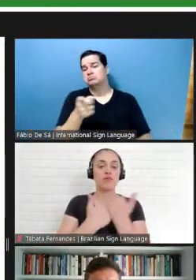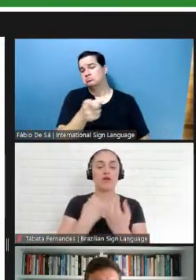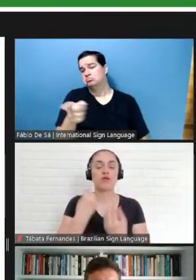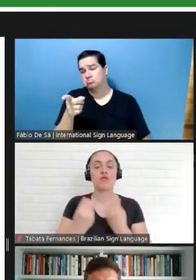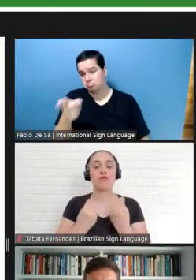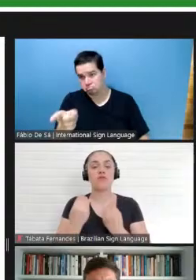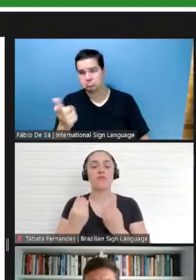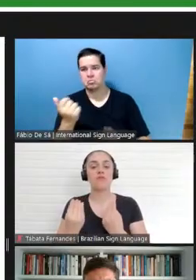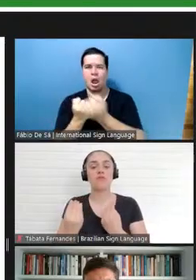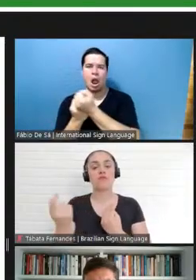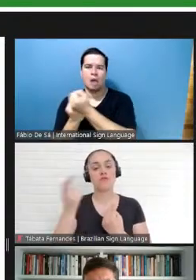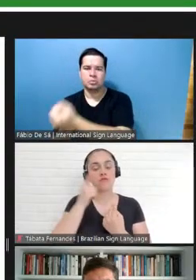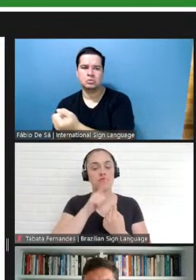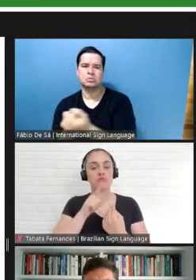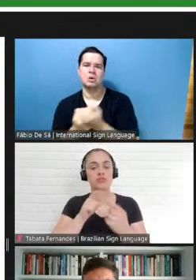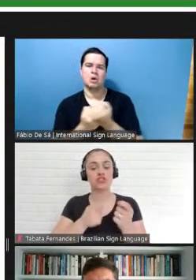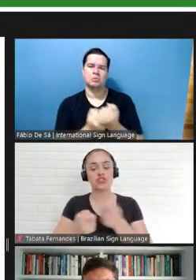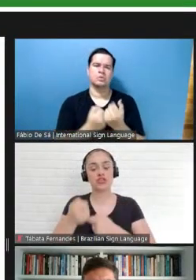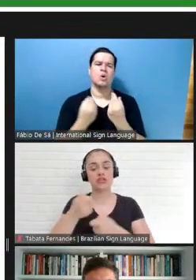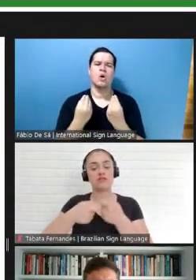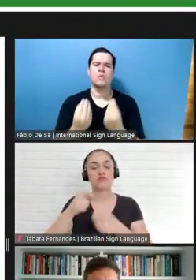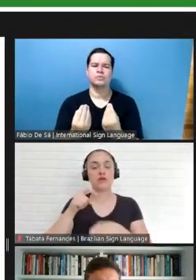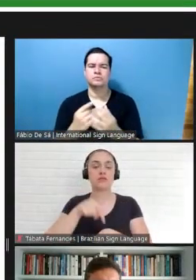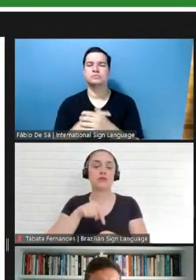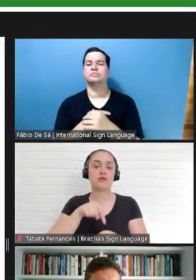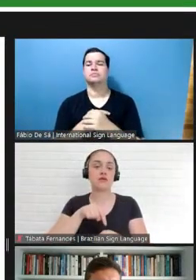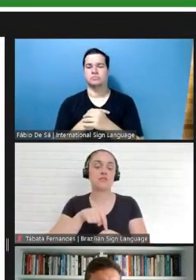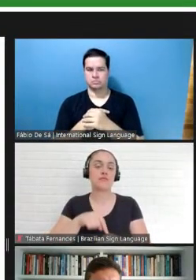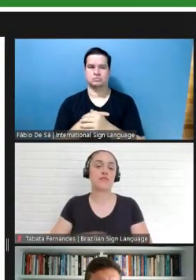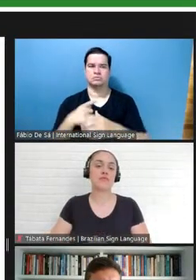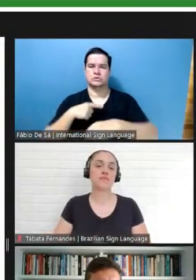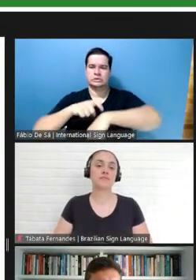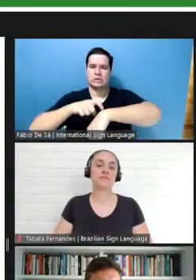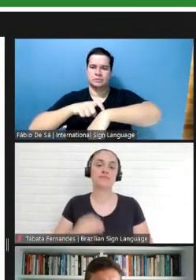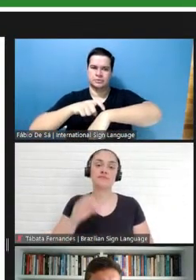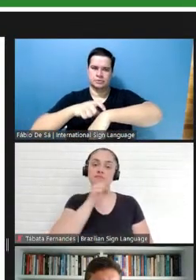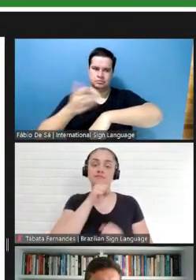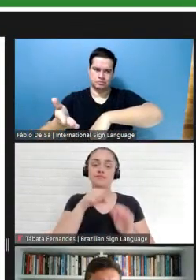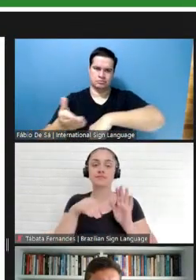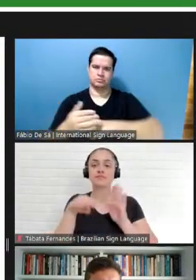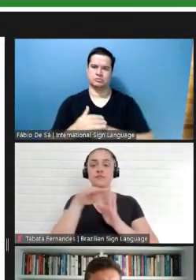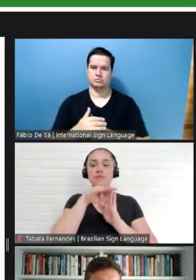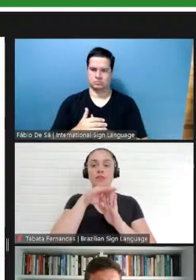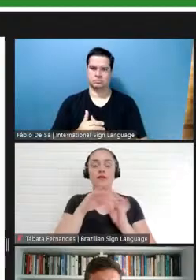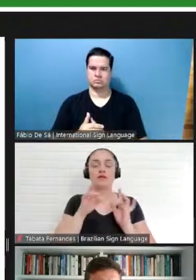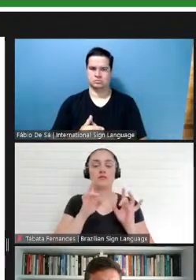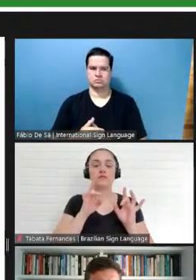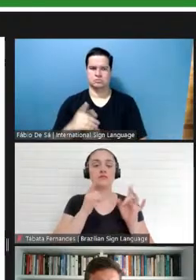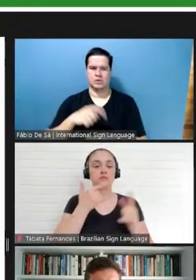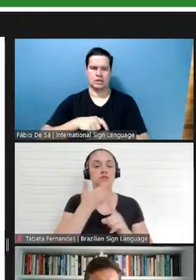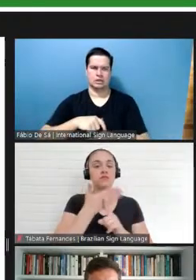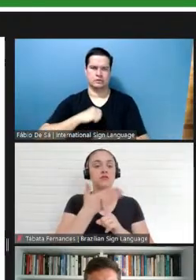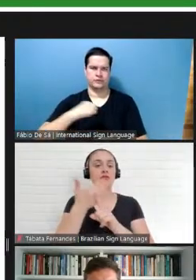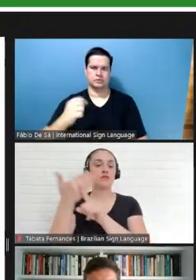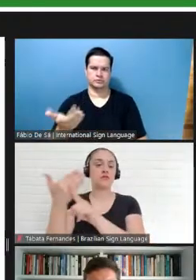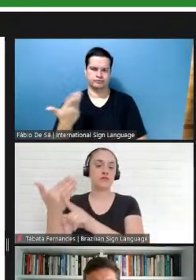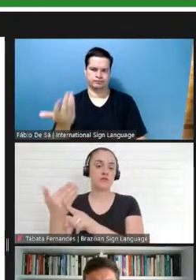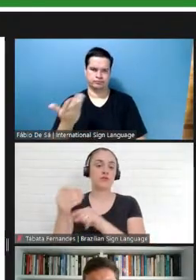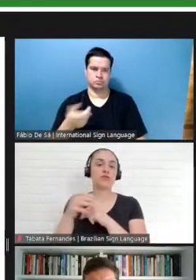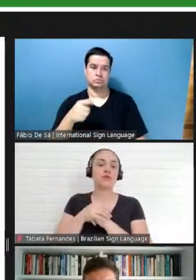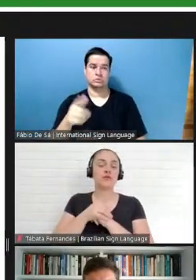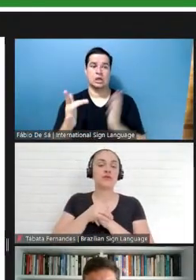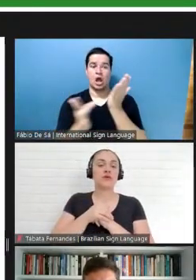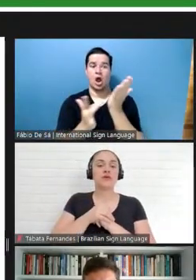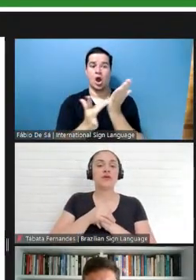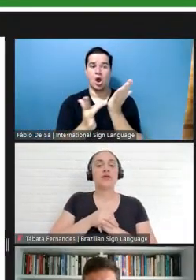time management. Well, really quickly, high tech in the classroom, things that you might come across, definitely speech